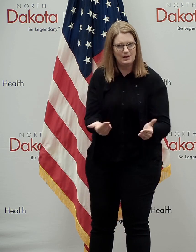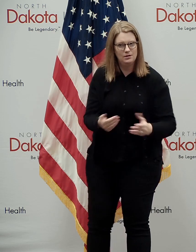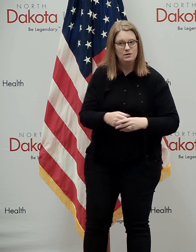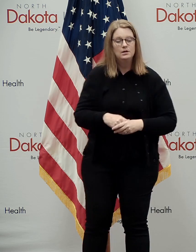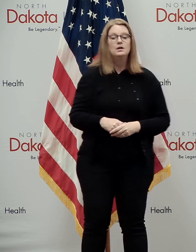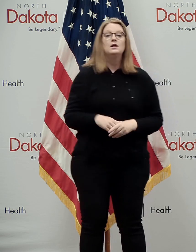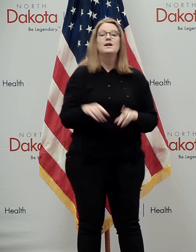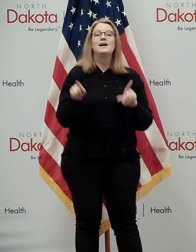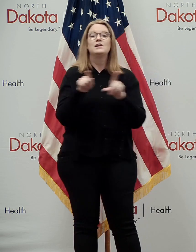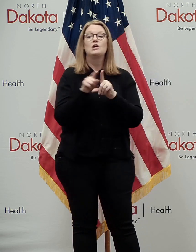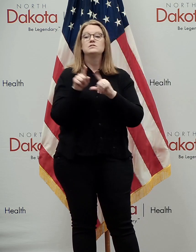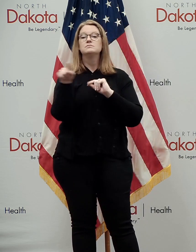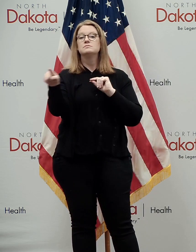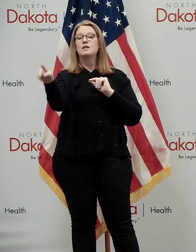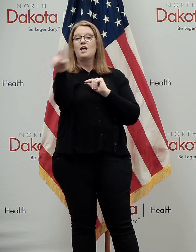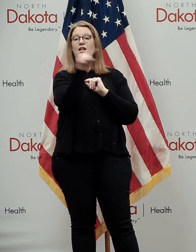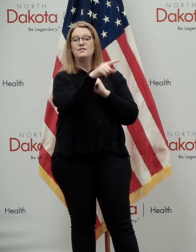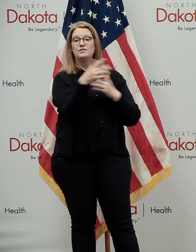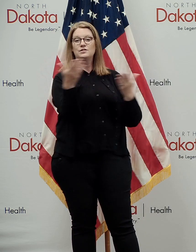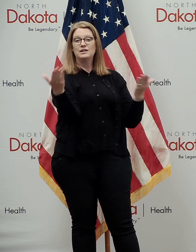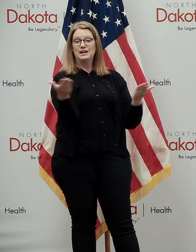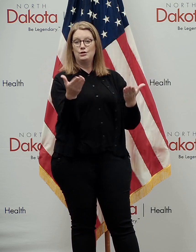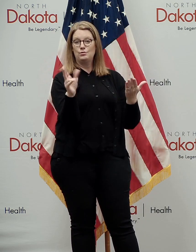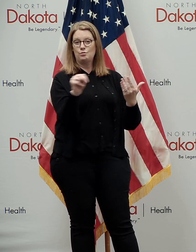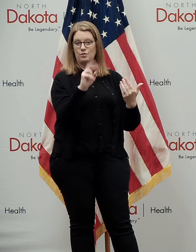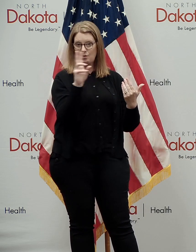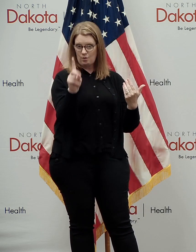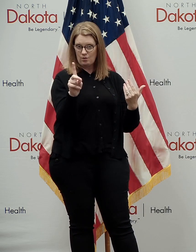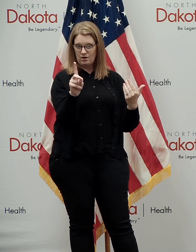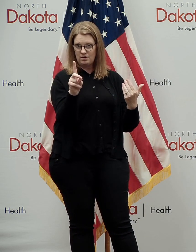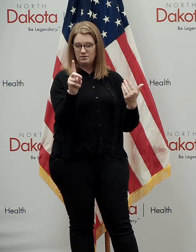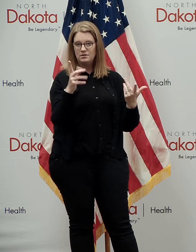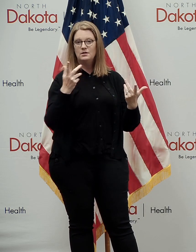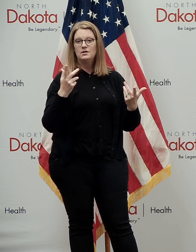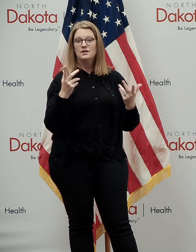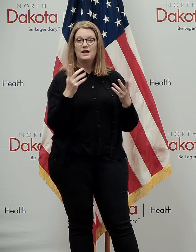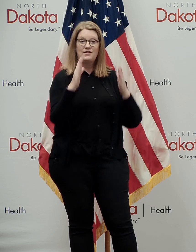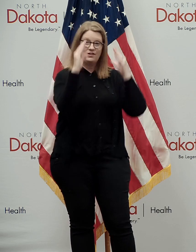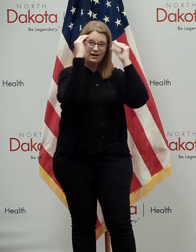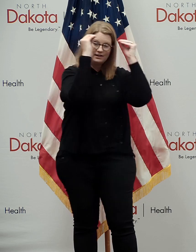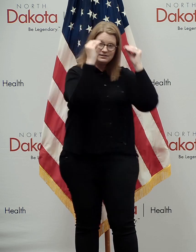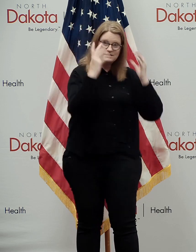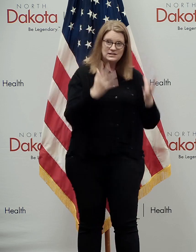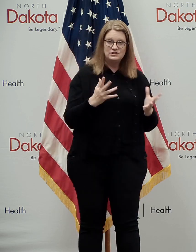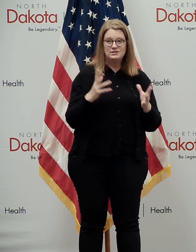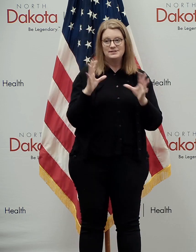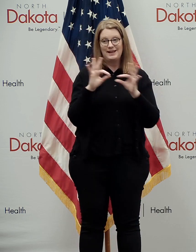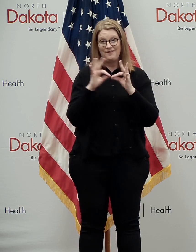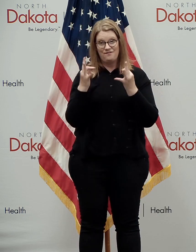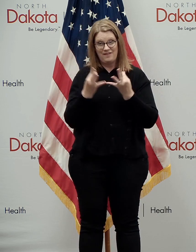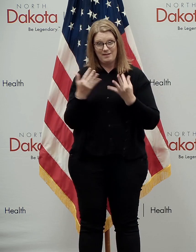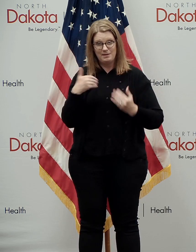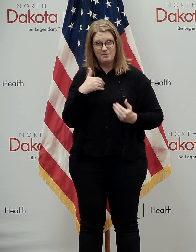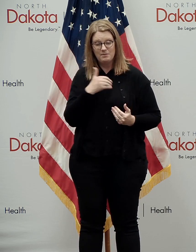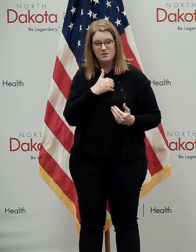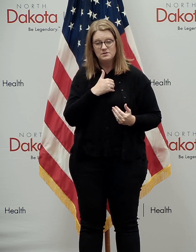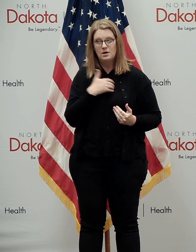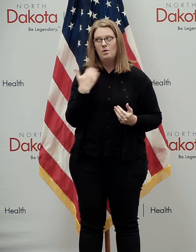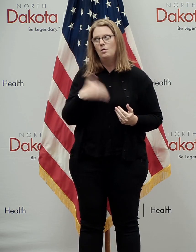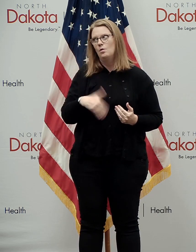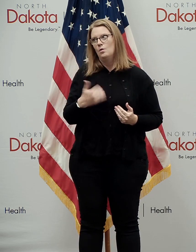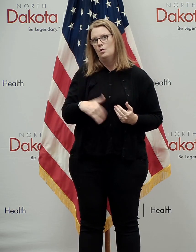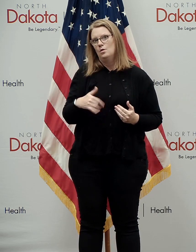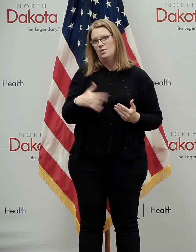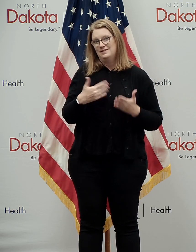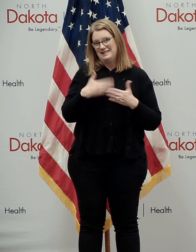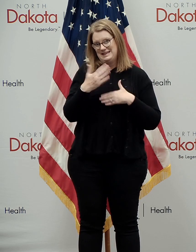you in North Dakota, as we have our educators and family members making thousands of decisions